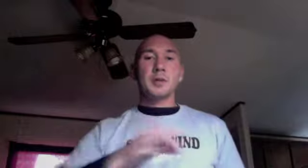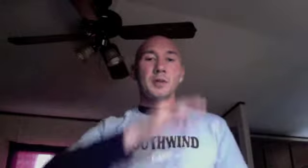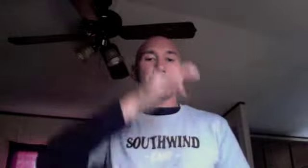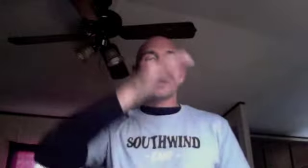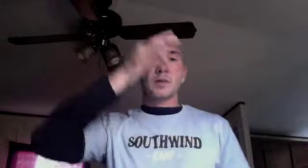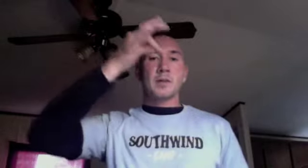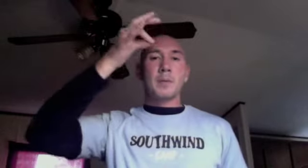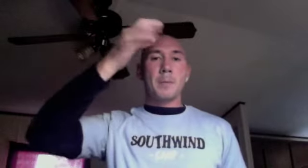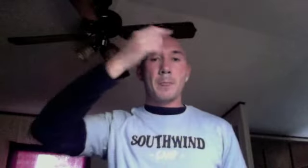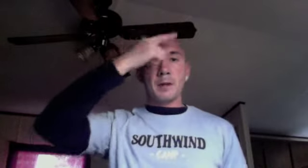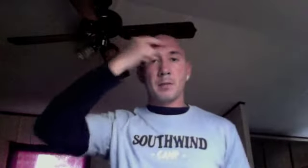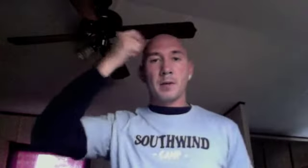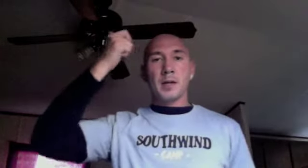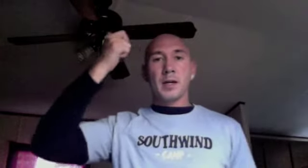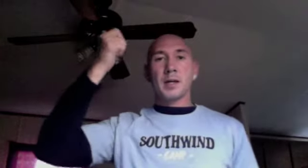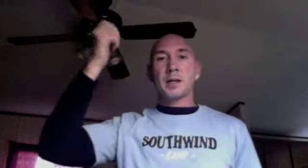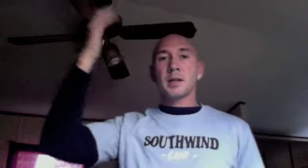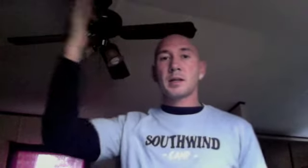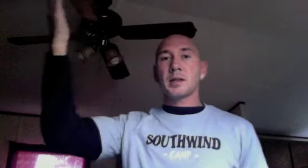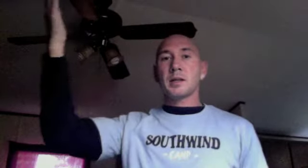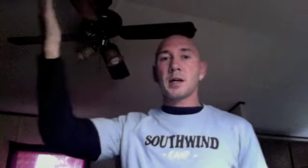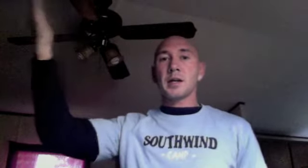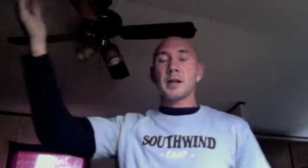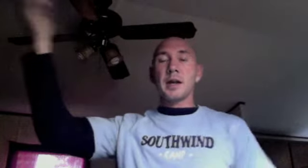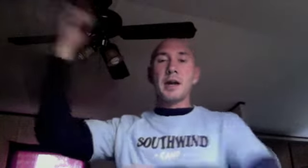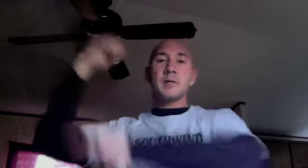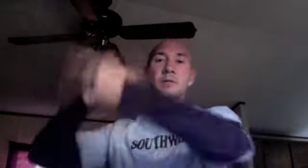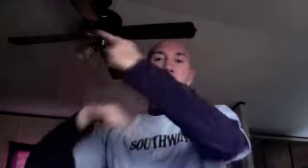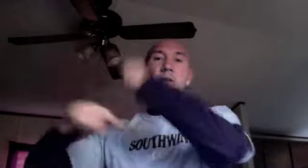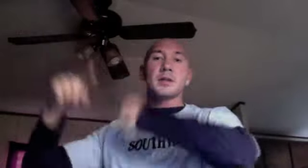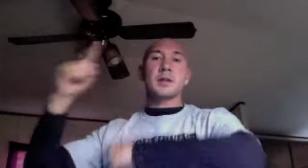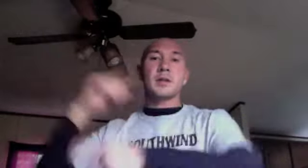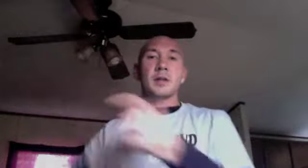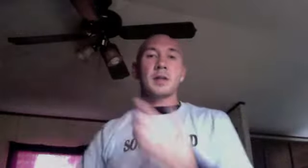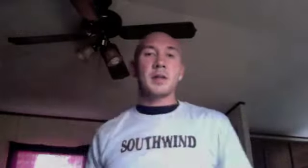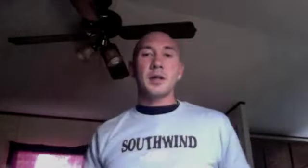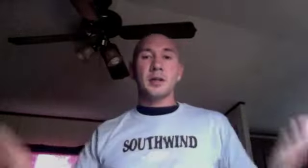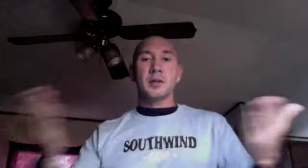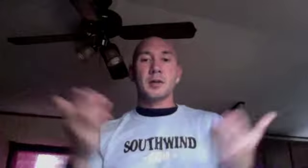spirits by thine advent here.